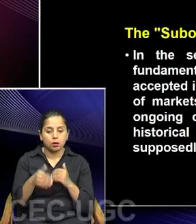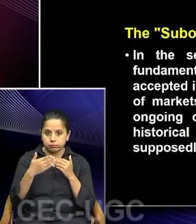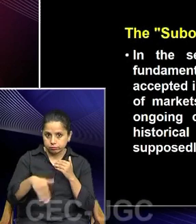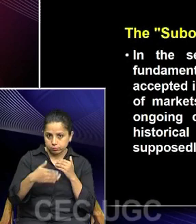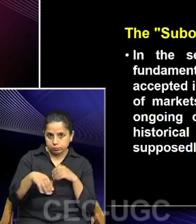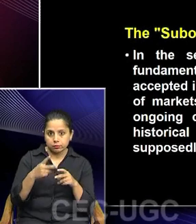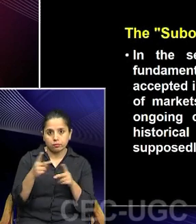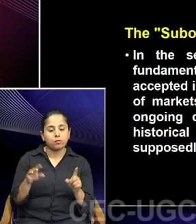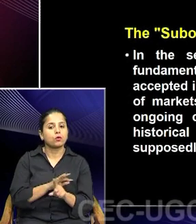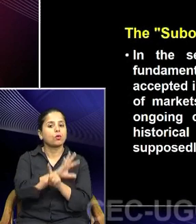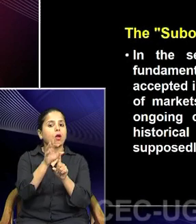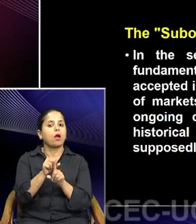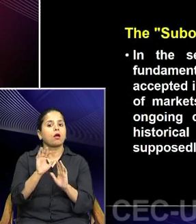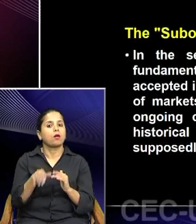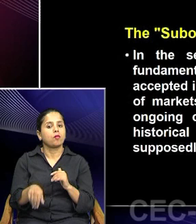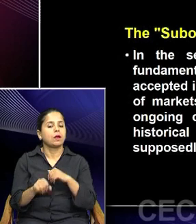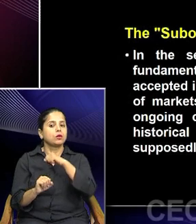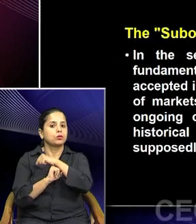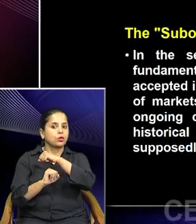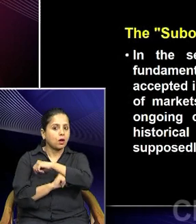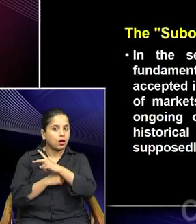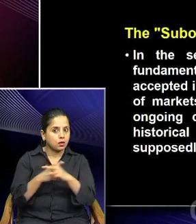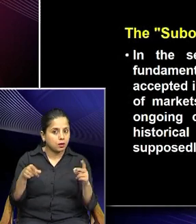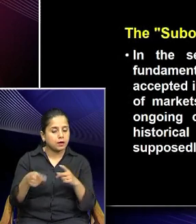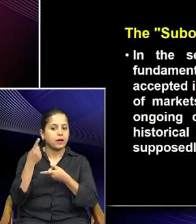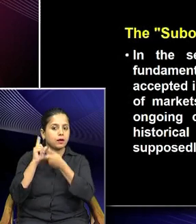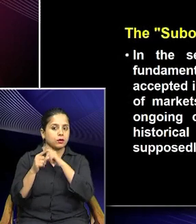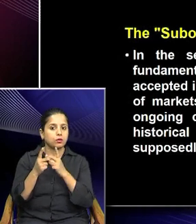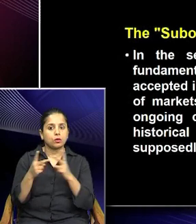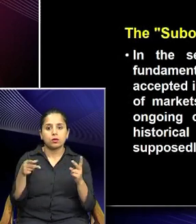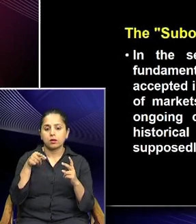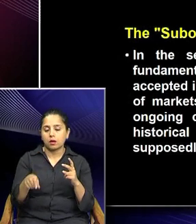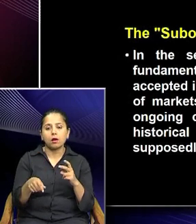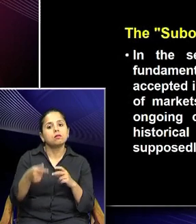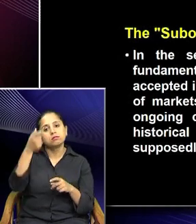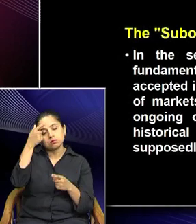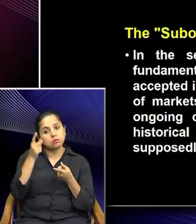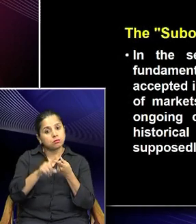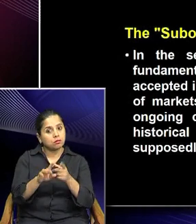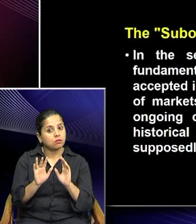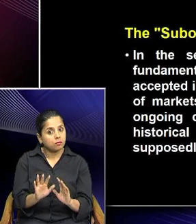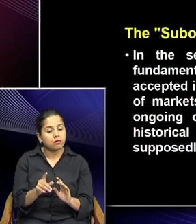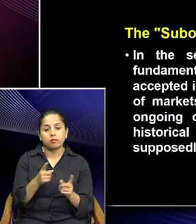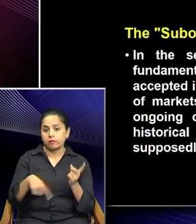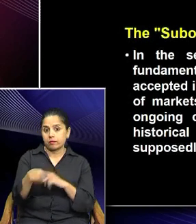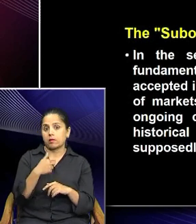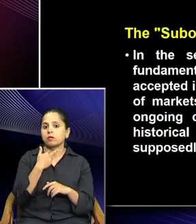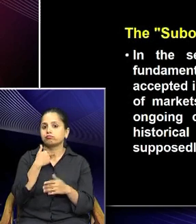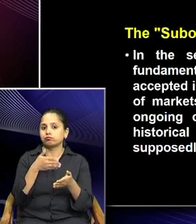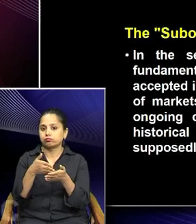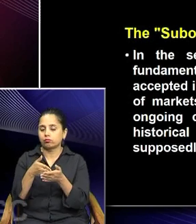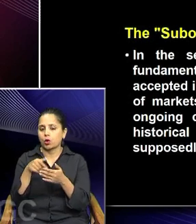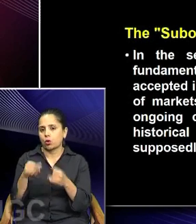ongoing cultural, structural and historical constraint of the supposedly